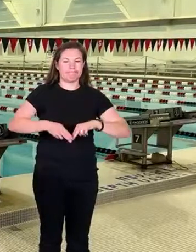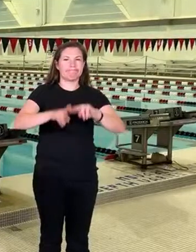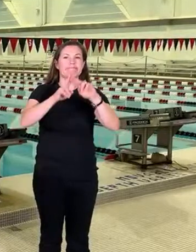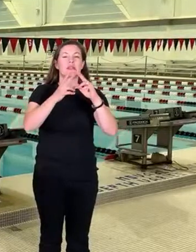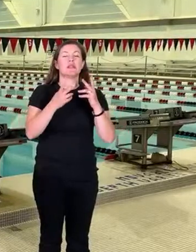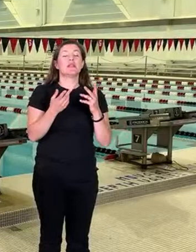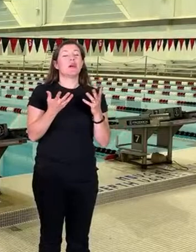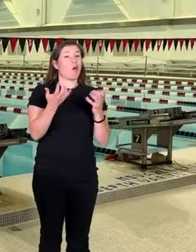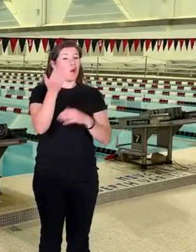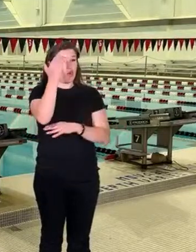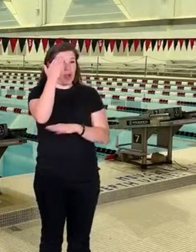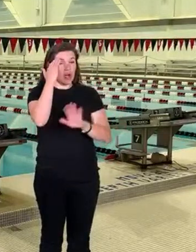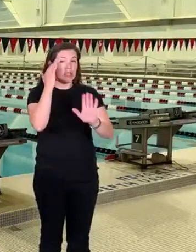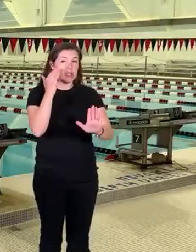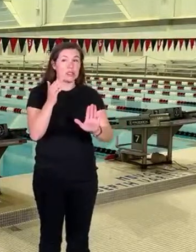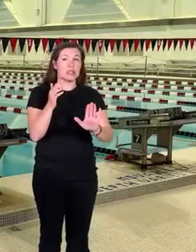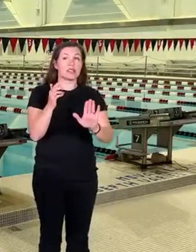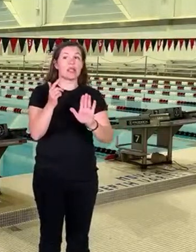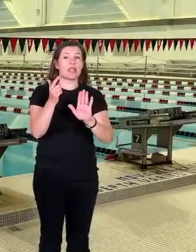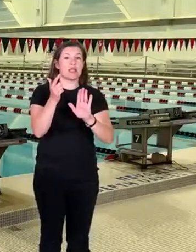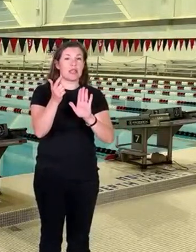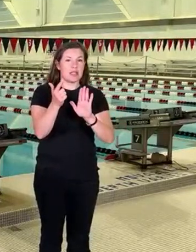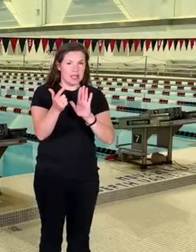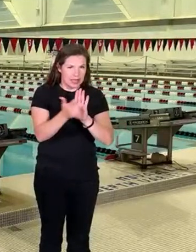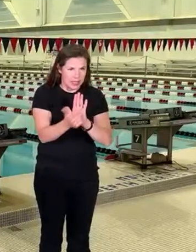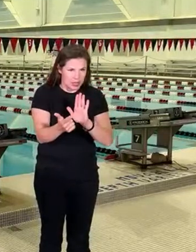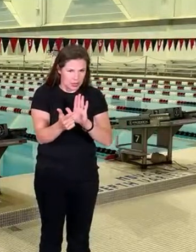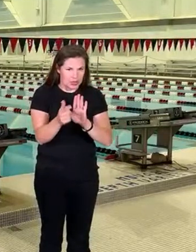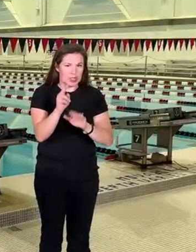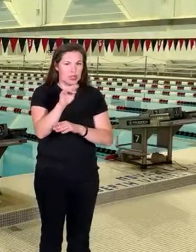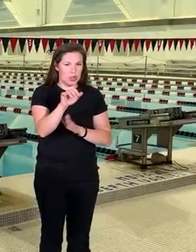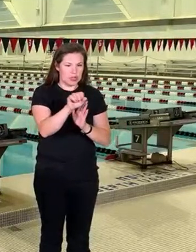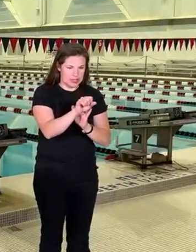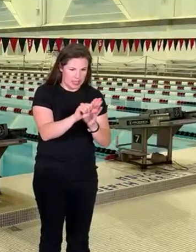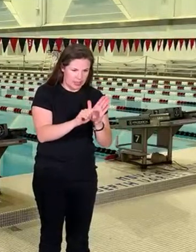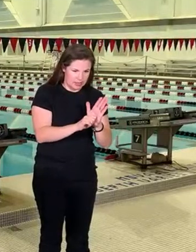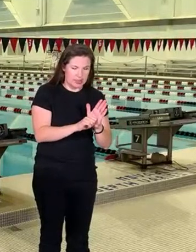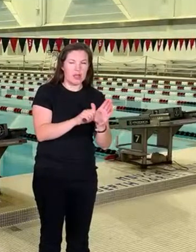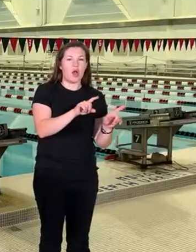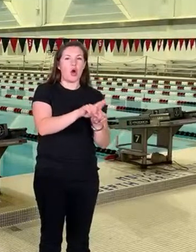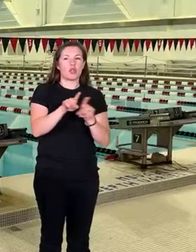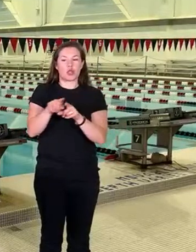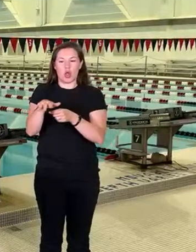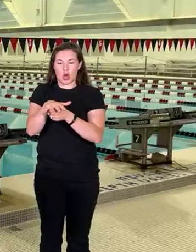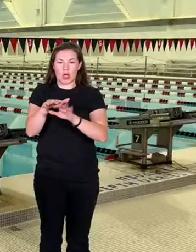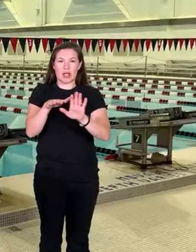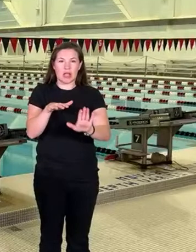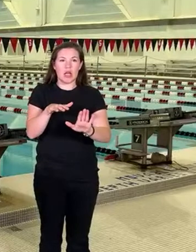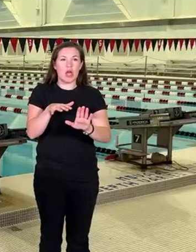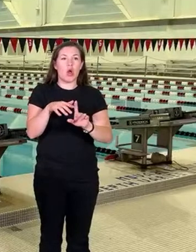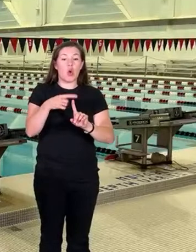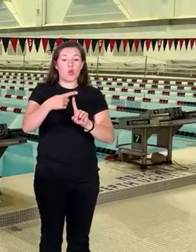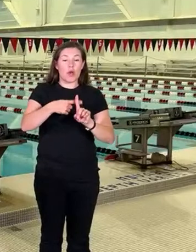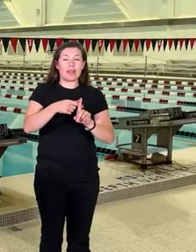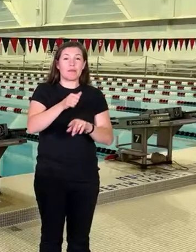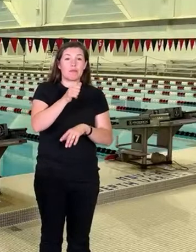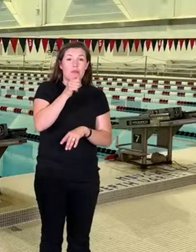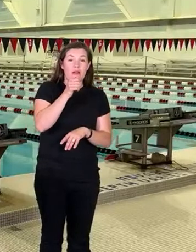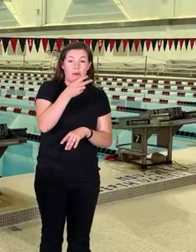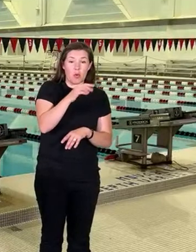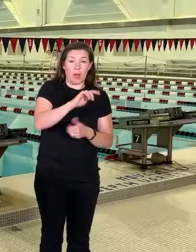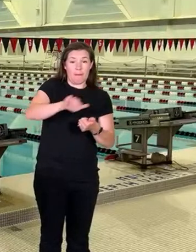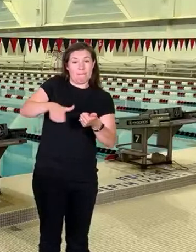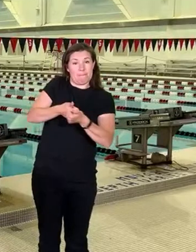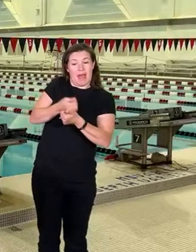is illegal in New York State as well as locally, and that is the renting of private pools,